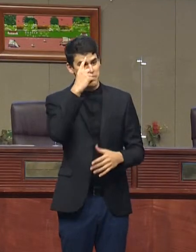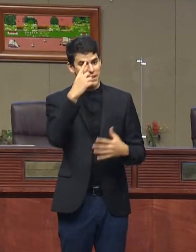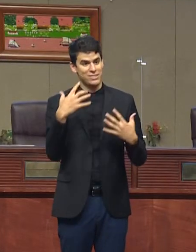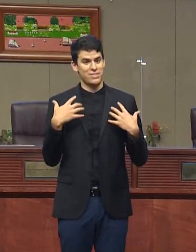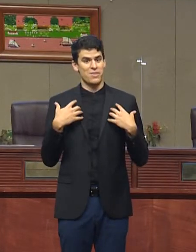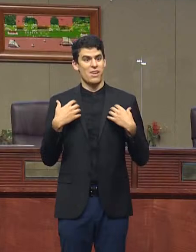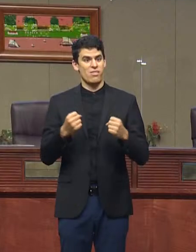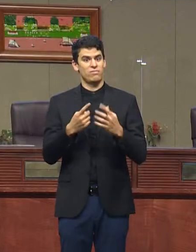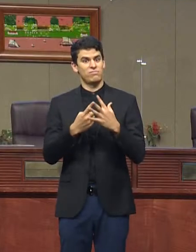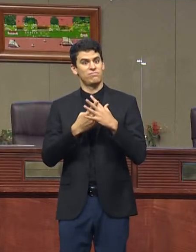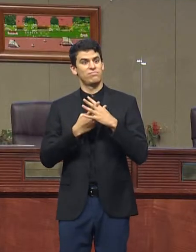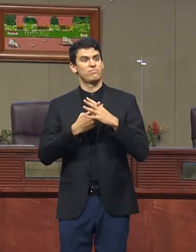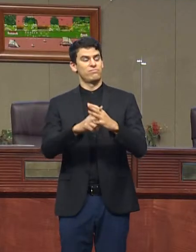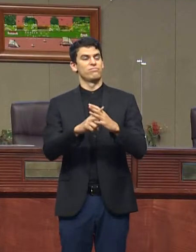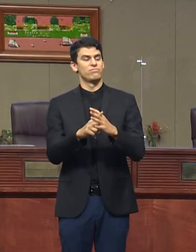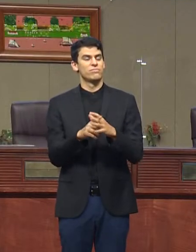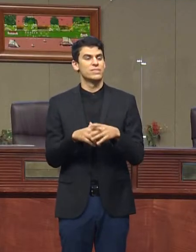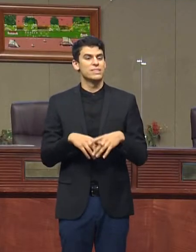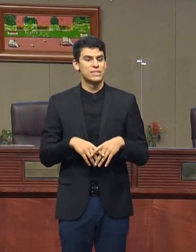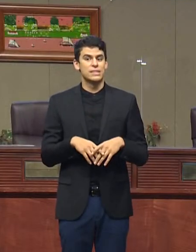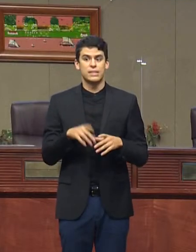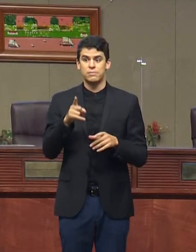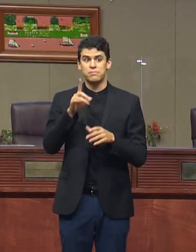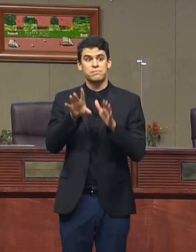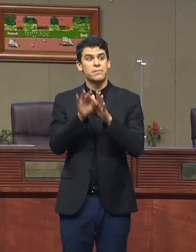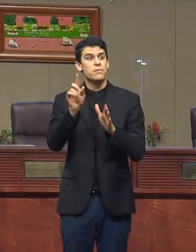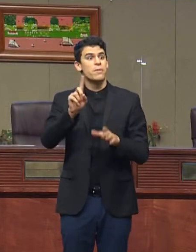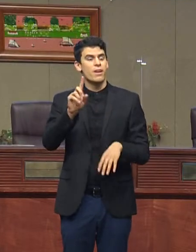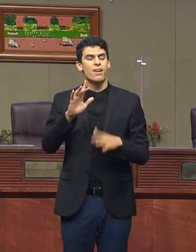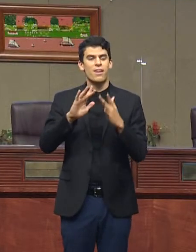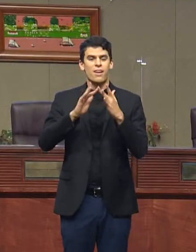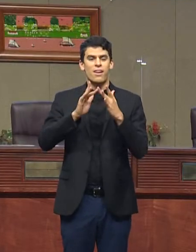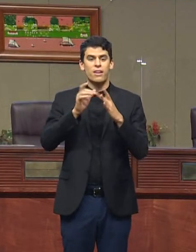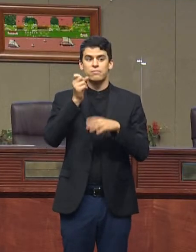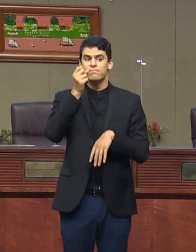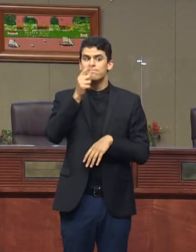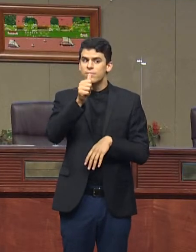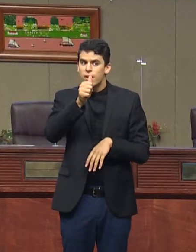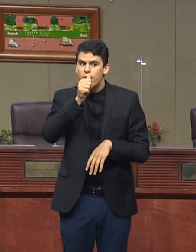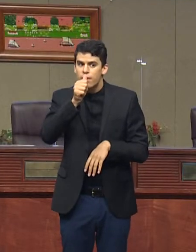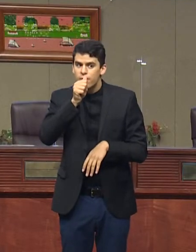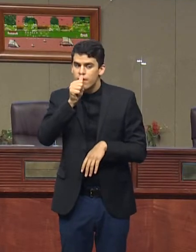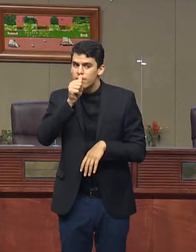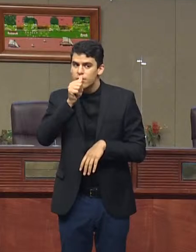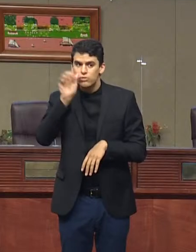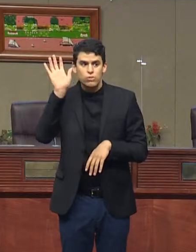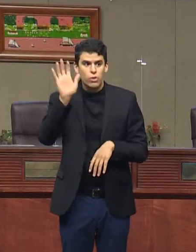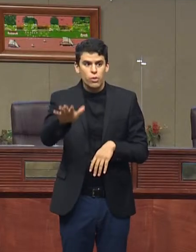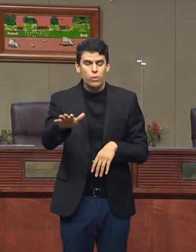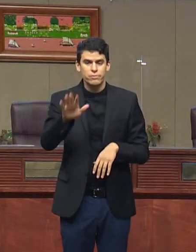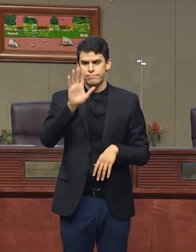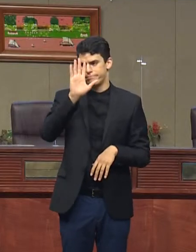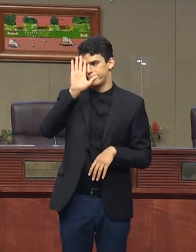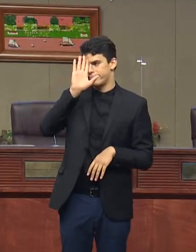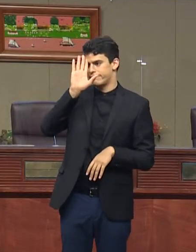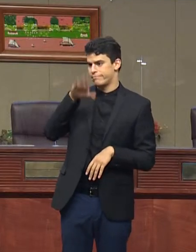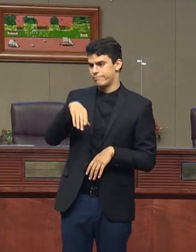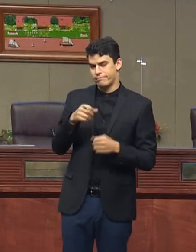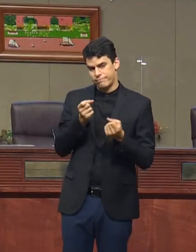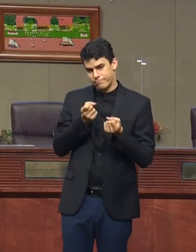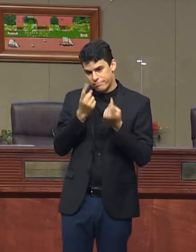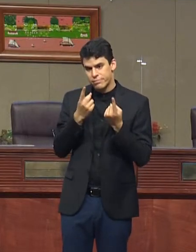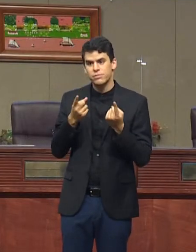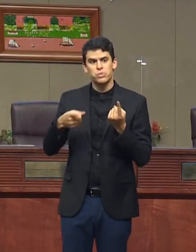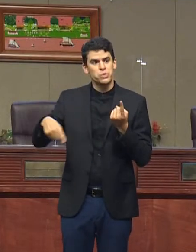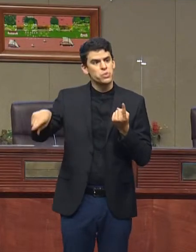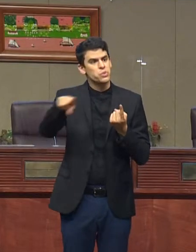initiative that can be found online and is completely confidential. Of course, this has been a difficult year for